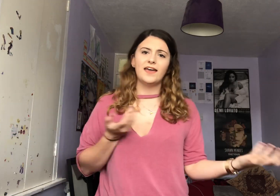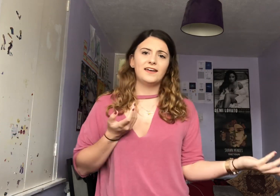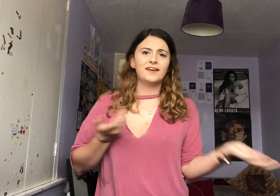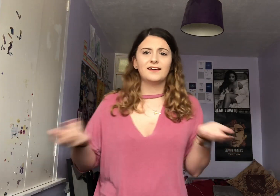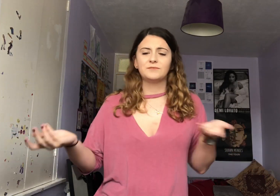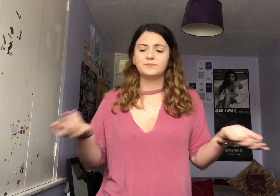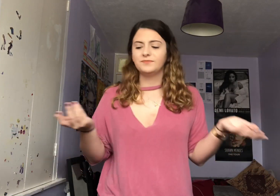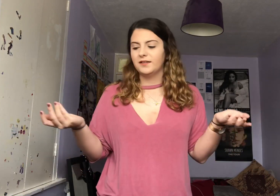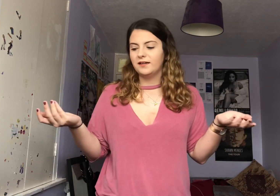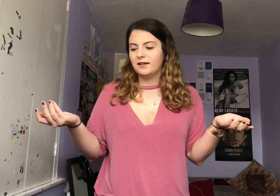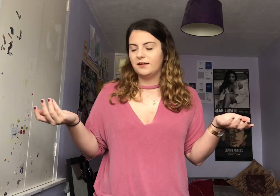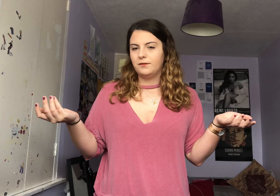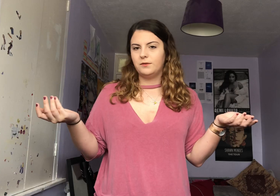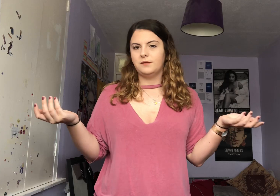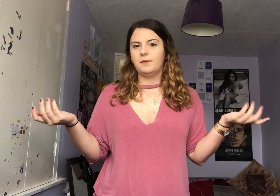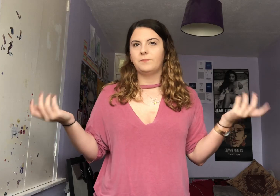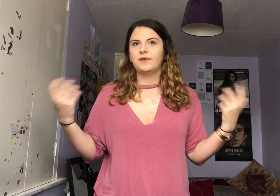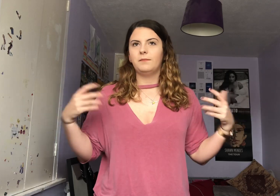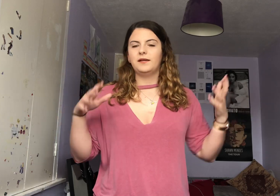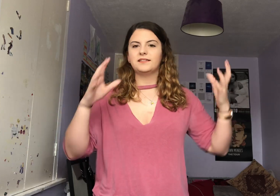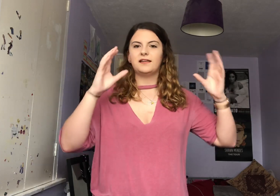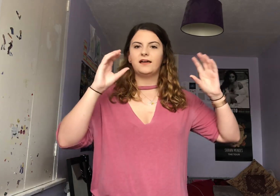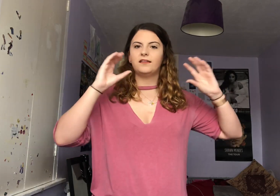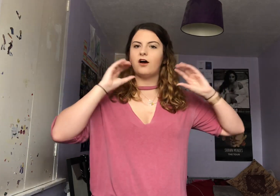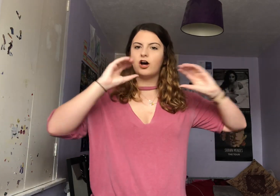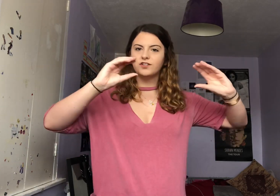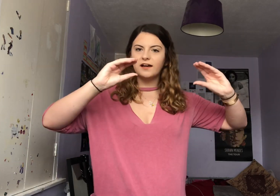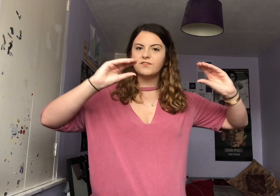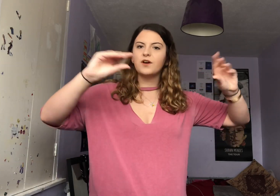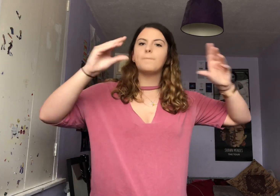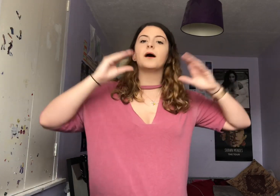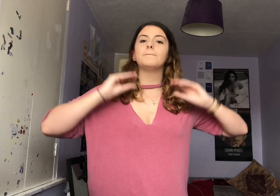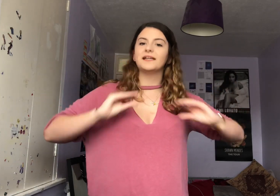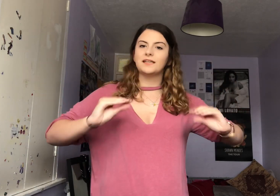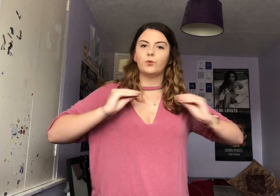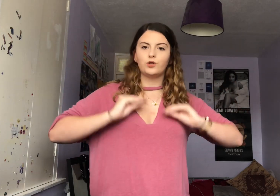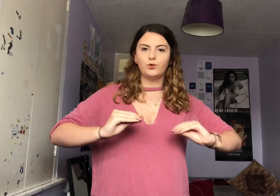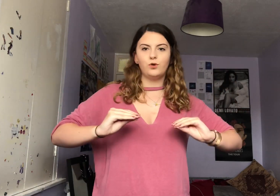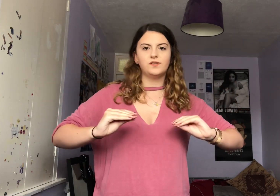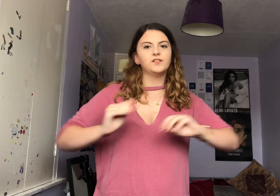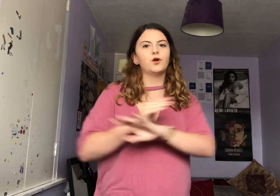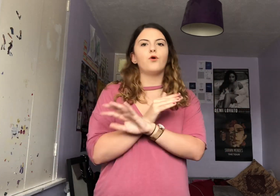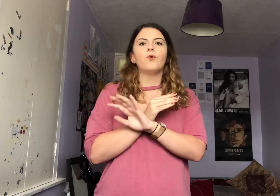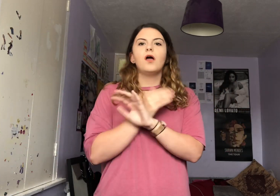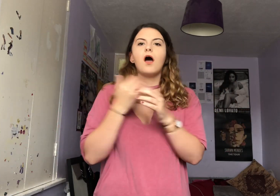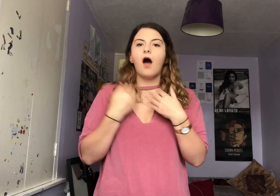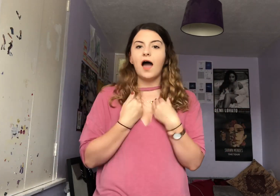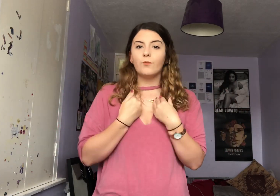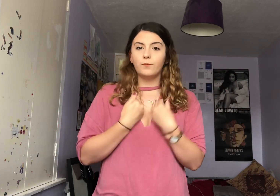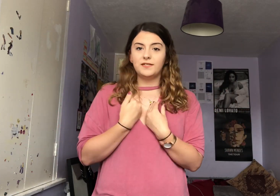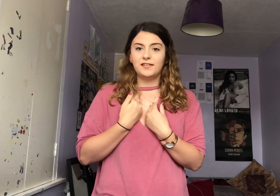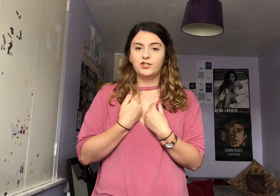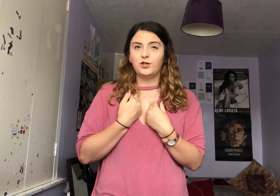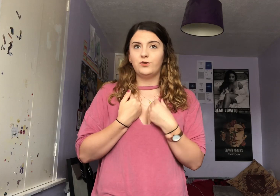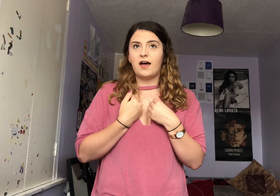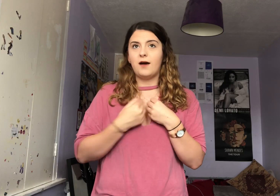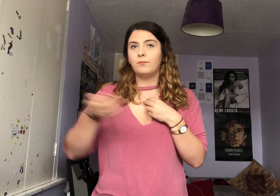like, what does it mean? It means that there are signs for it, but in BSL we don't use it, so I won't be teaching you that.